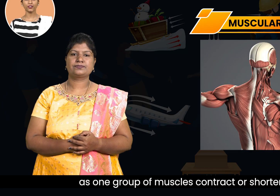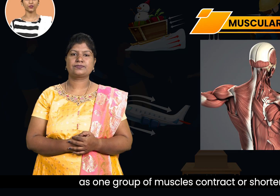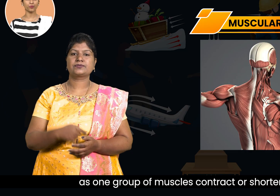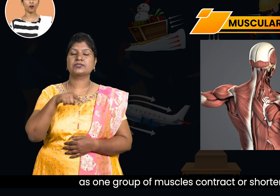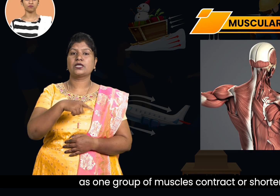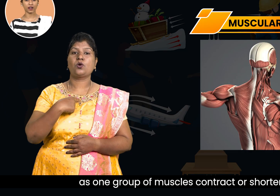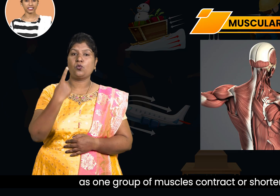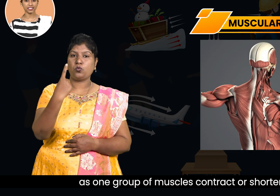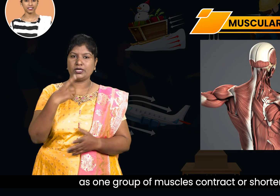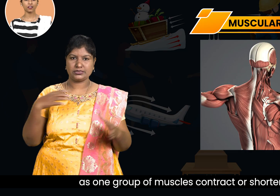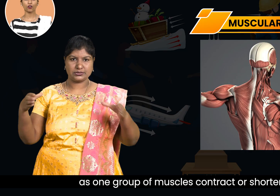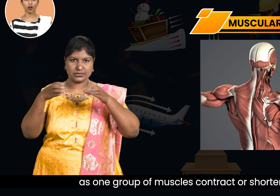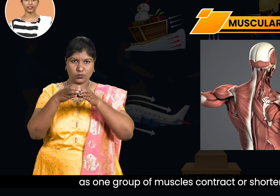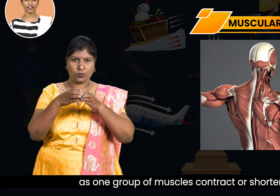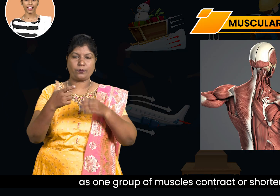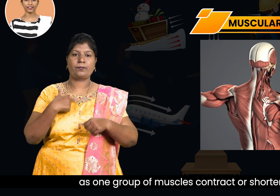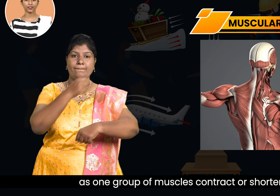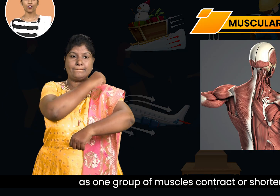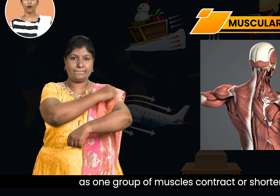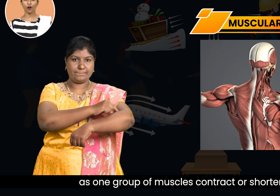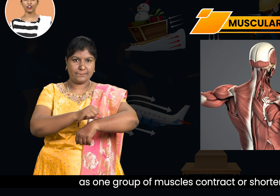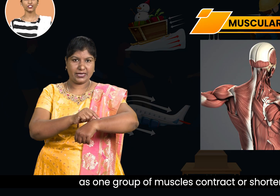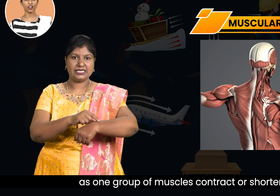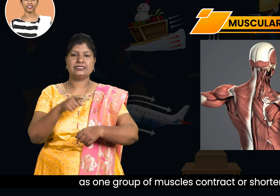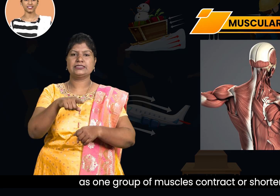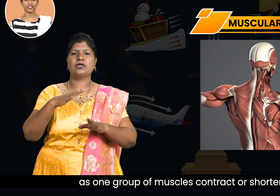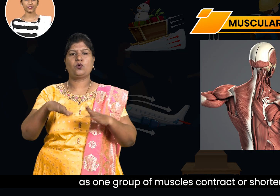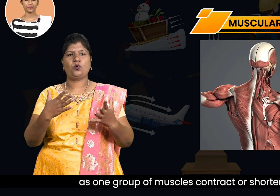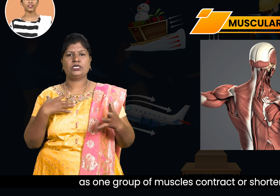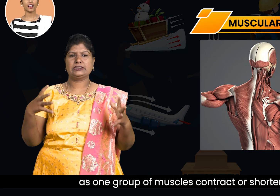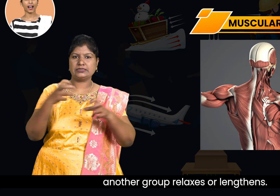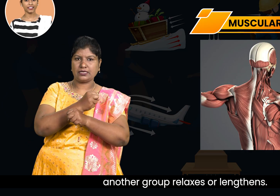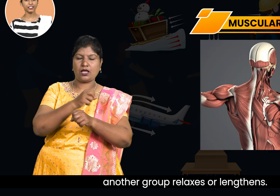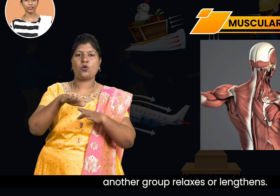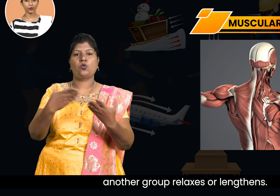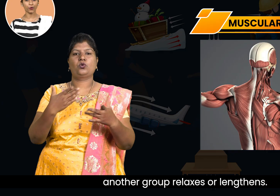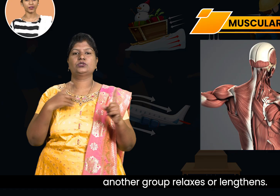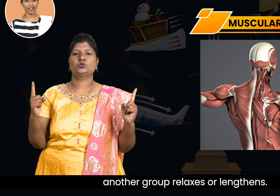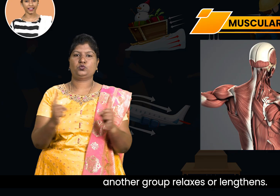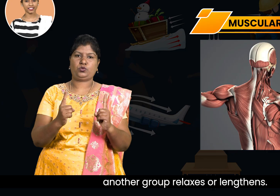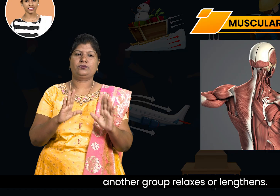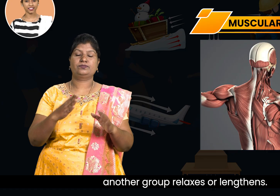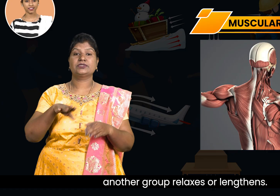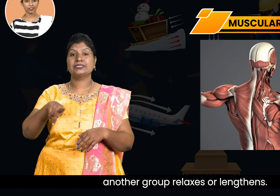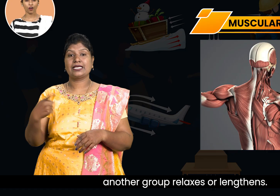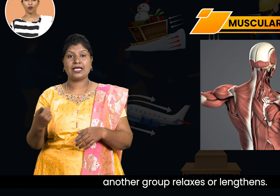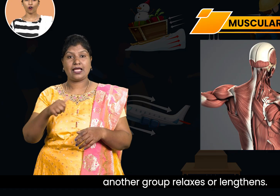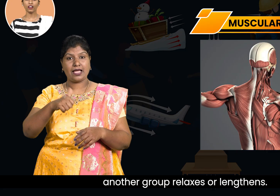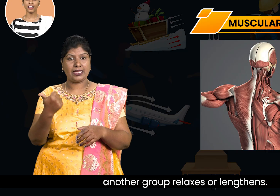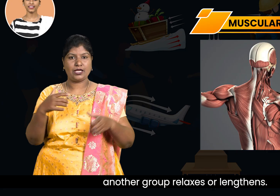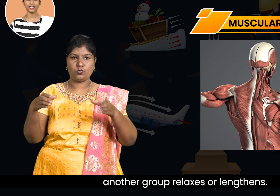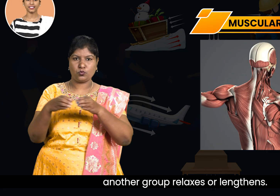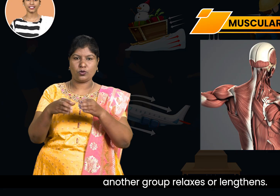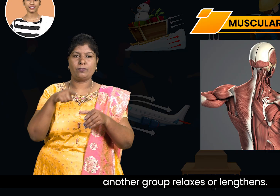as one group of muscles contract or shortens, another group relaxes